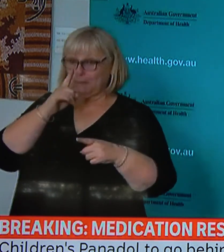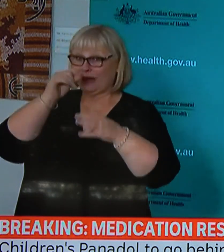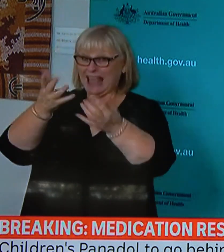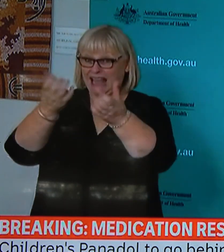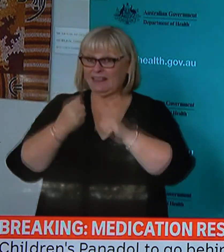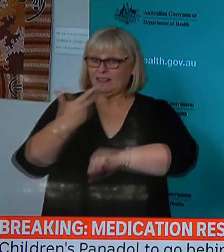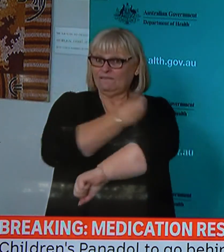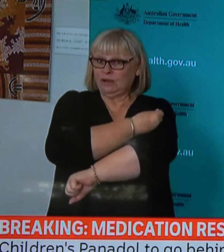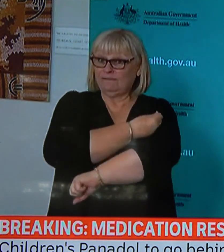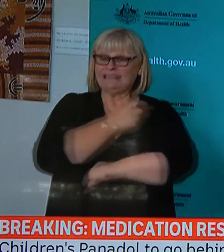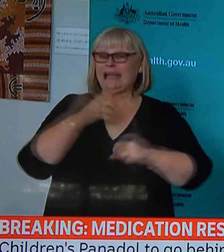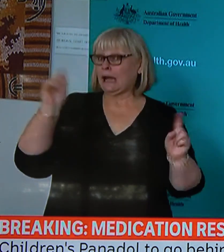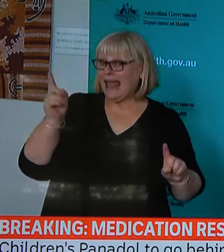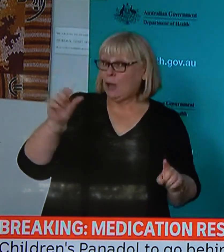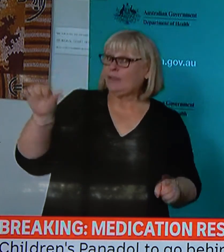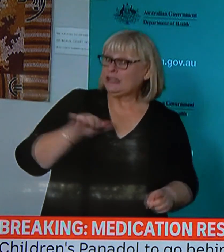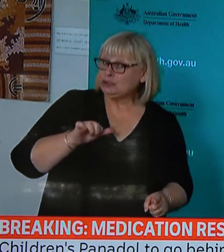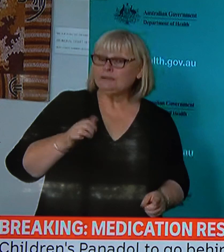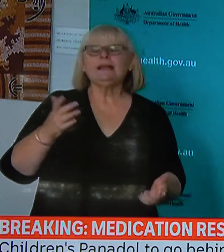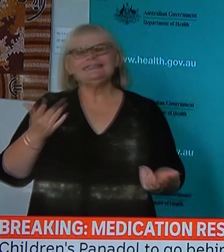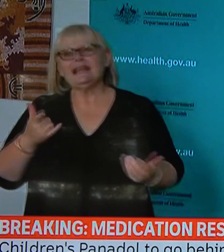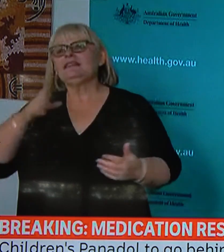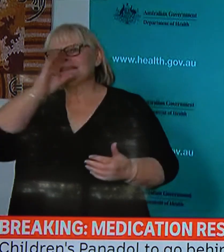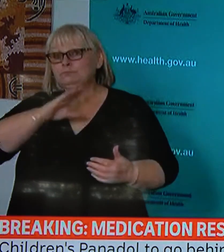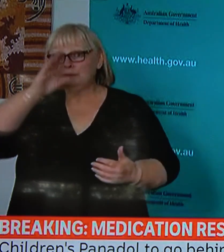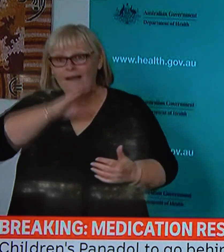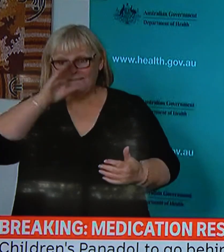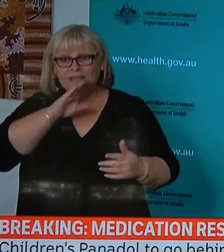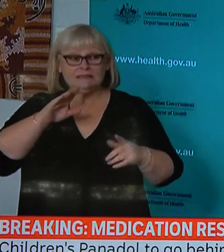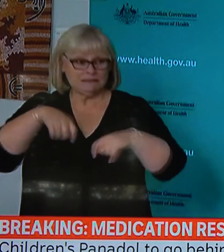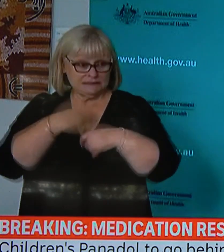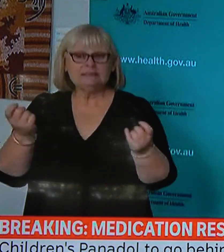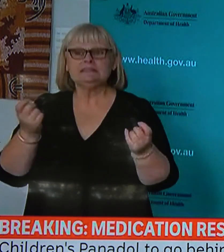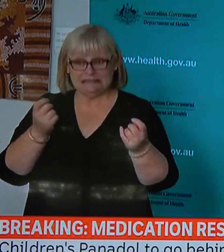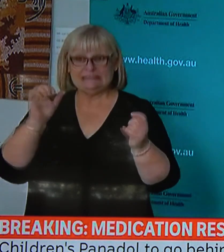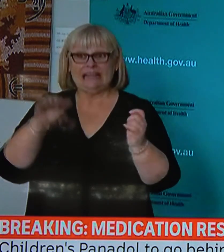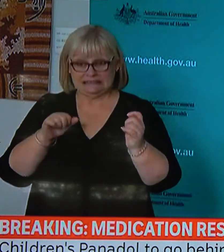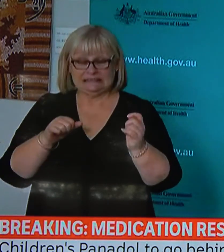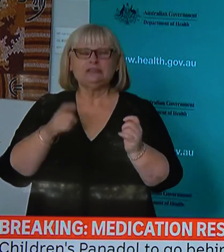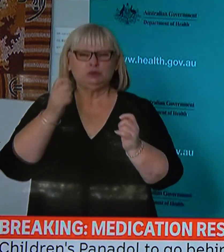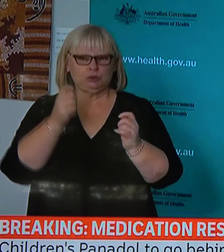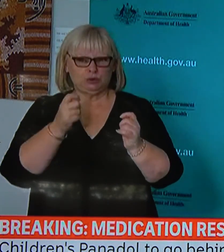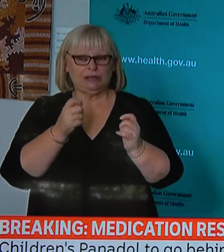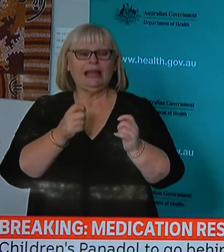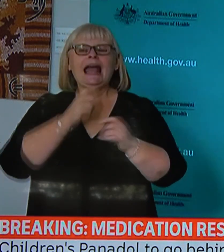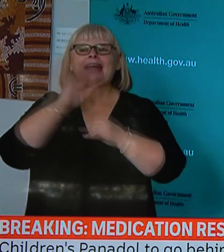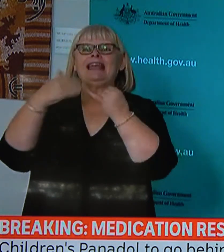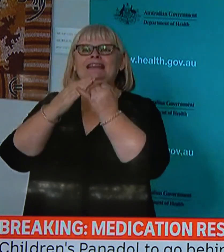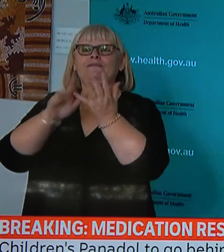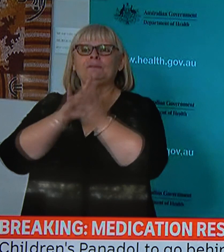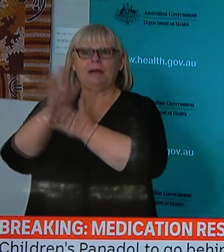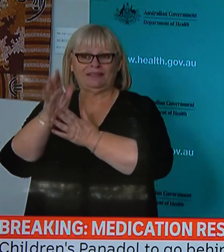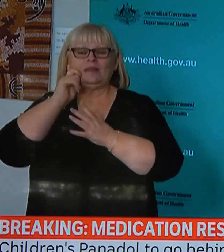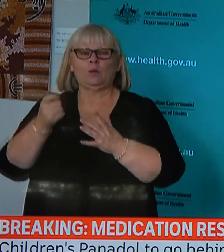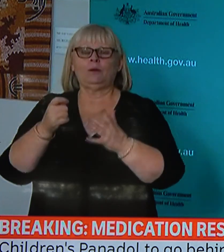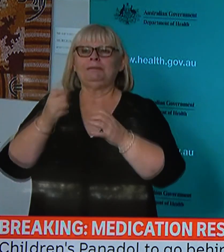flu vaccine now, and they should? So I believe that the private supplies are available. If not, they will be very soon, and by the end of the month there'll be